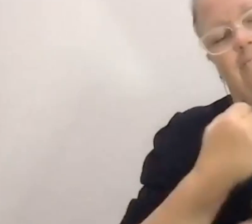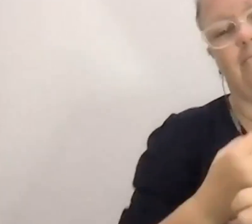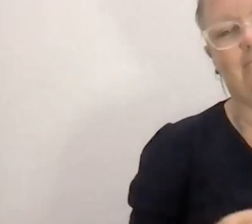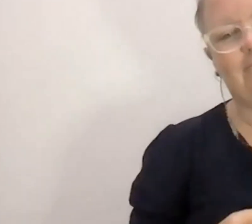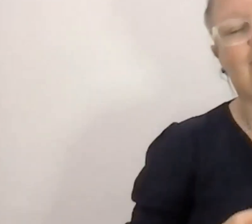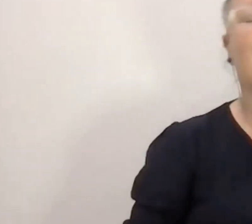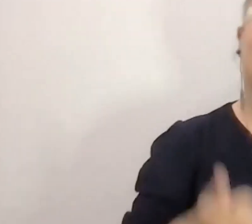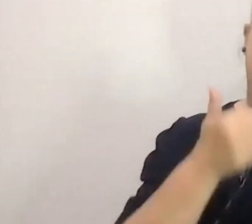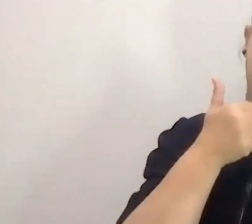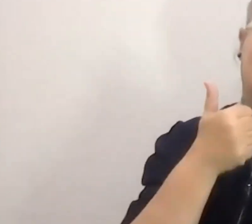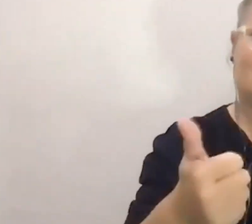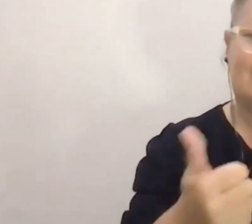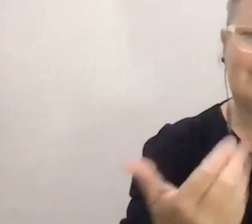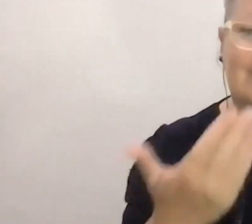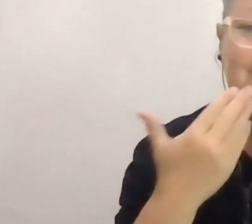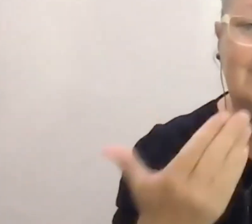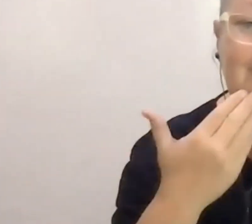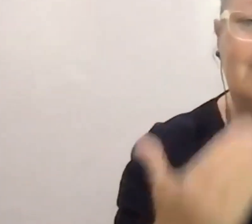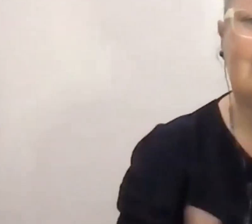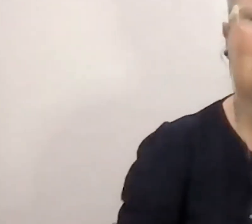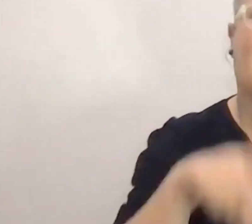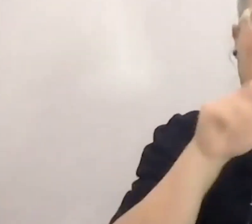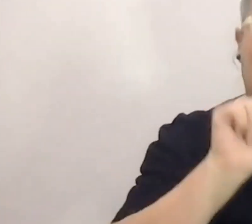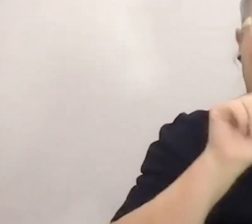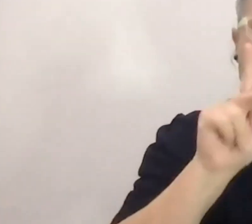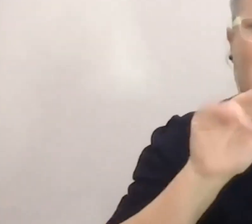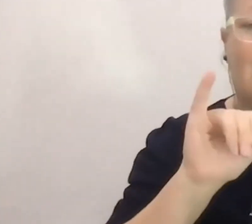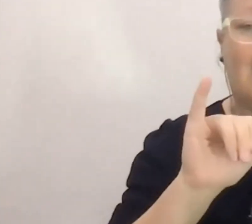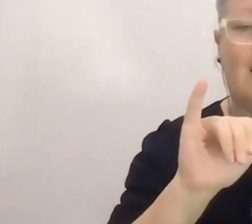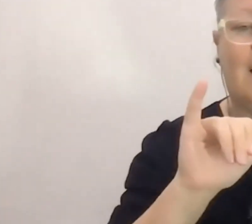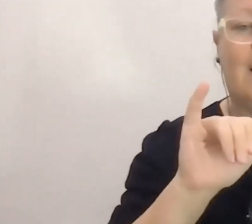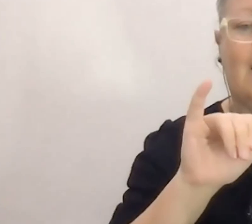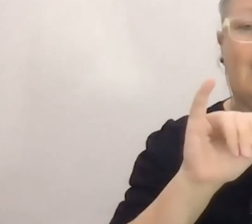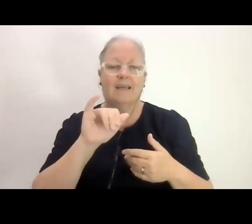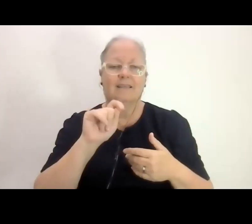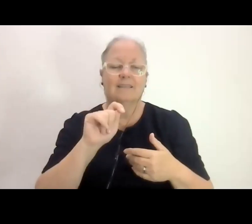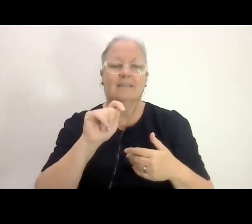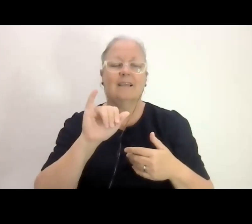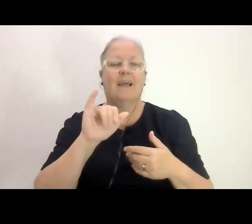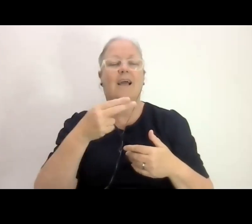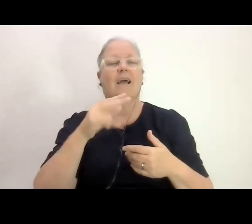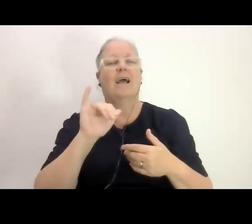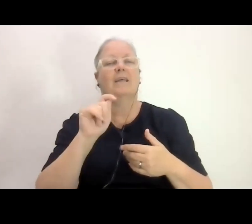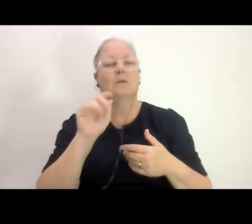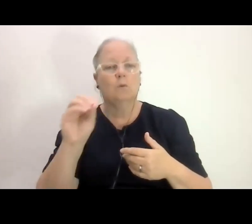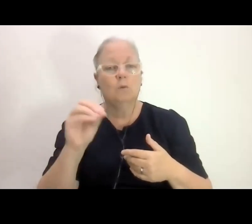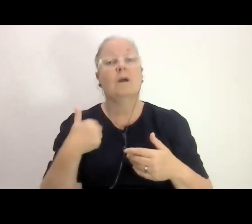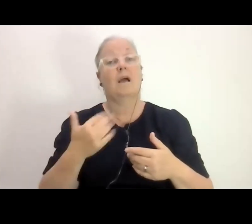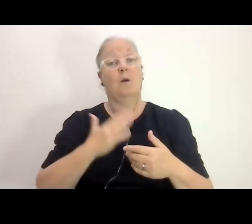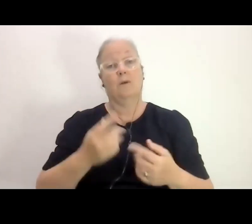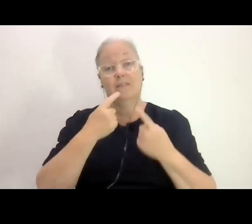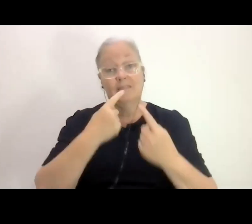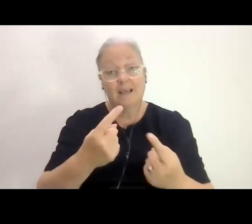Wonderful. Thank you, Akihito. And I usually like to end these meetings with a call to action. And my call to action to you all is